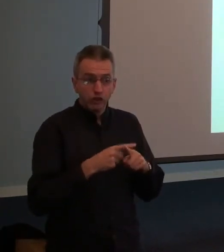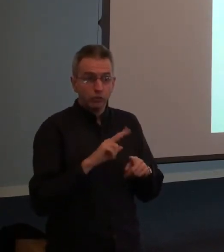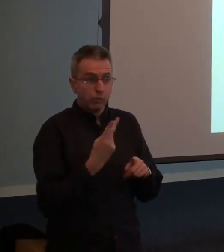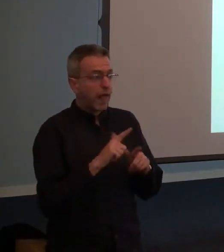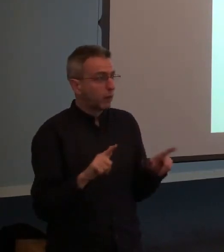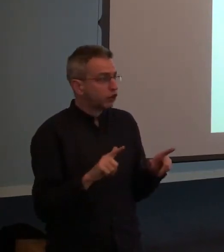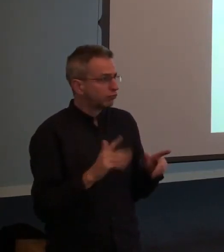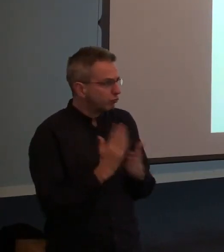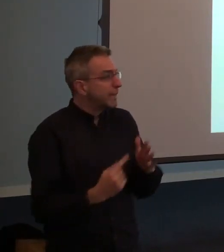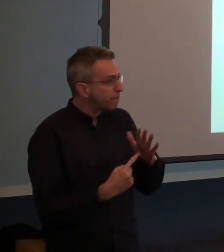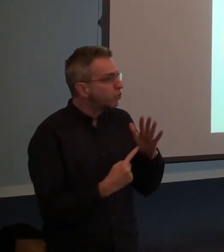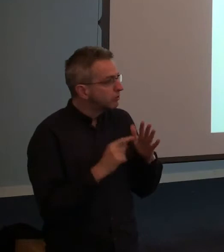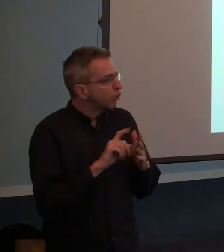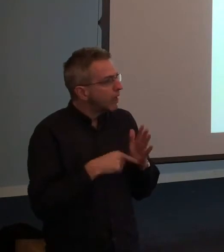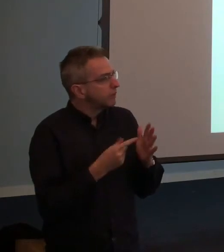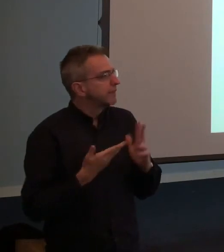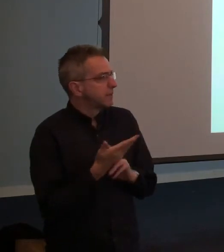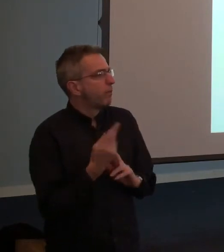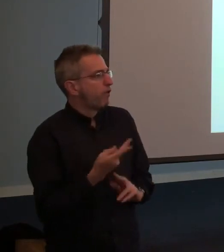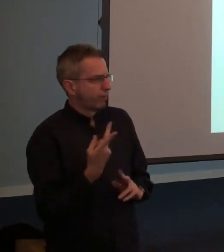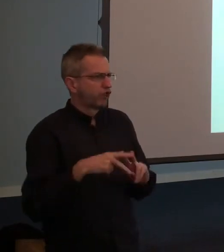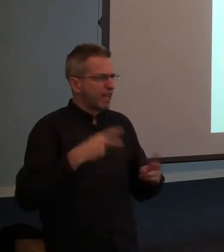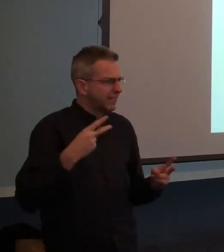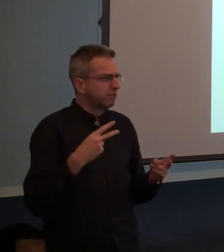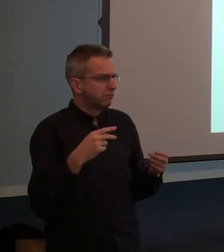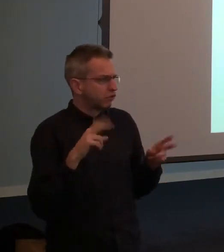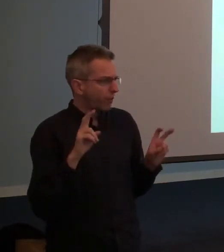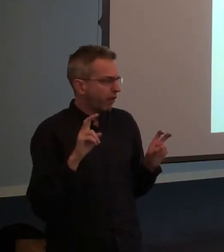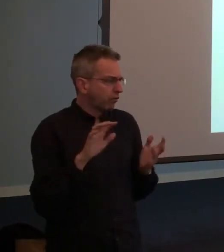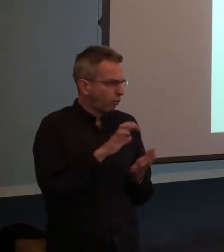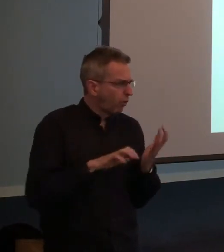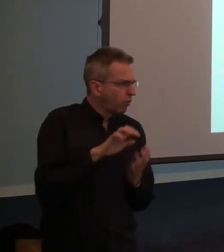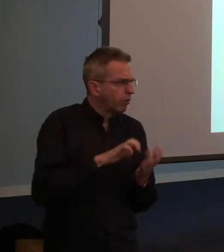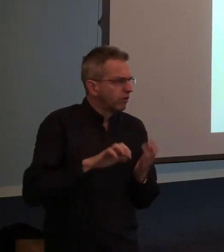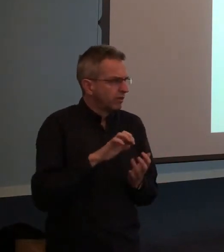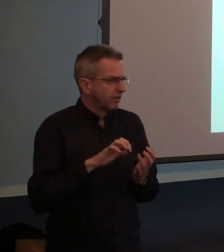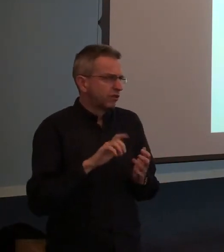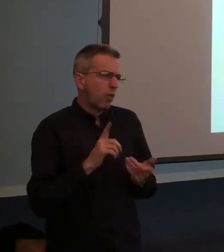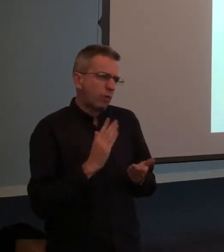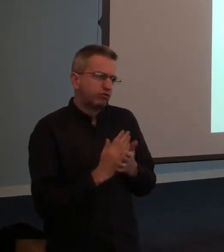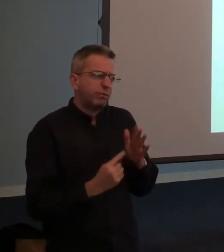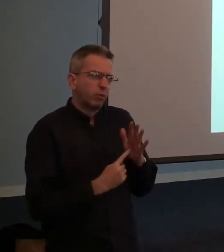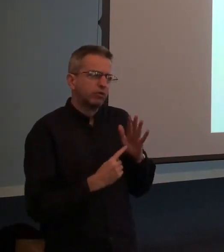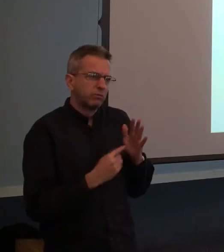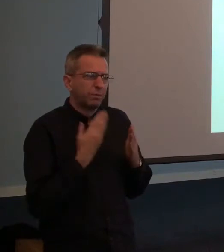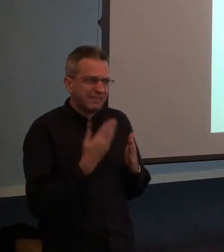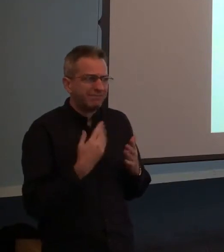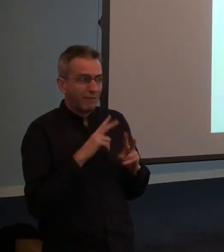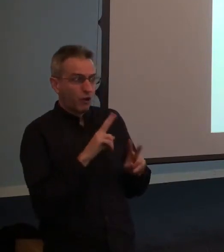fully accessible in English and in BSL because it's an important topic, talking about genetics. So it was very